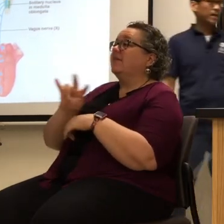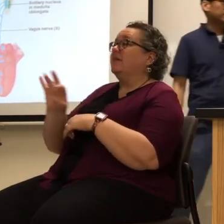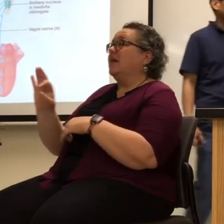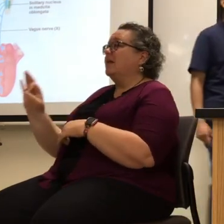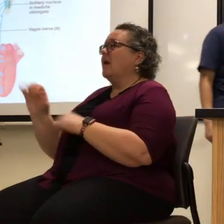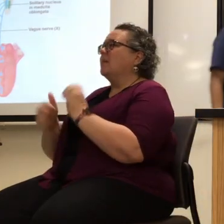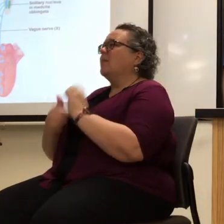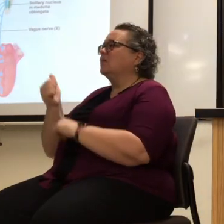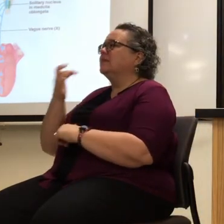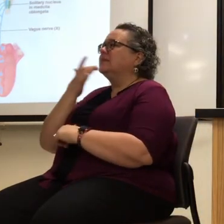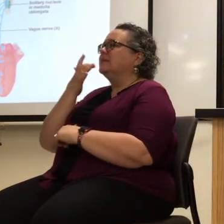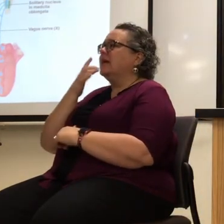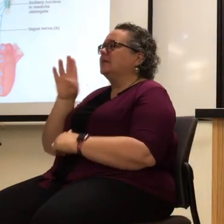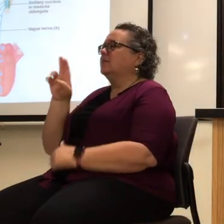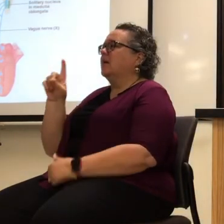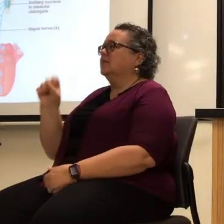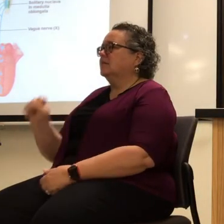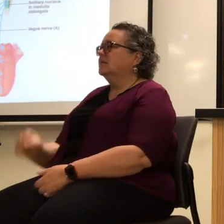most of the taste buds.